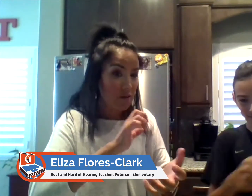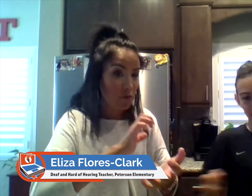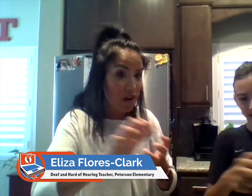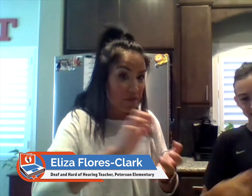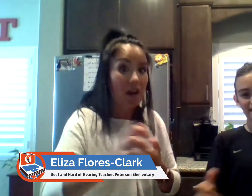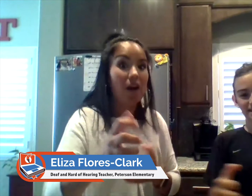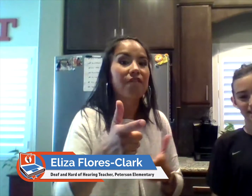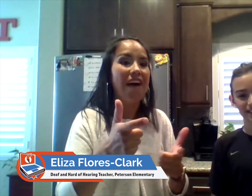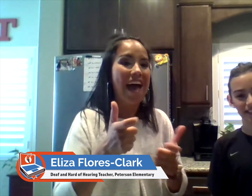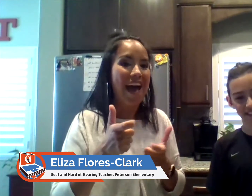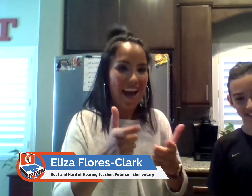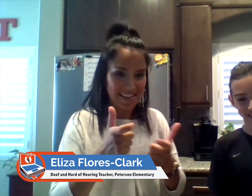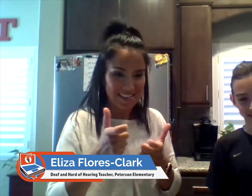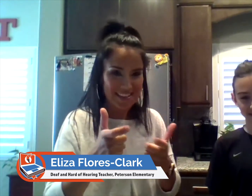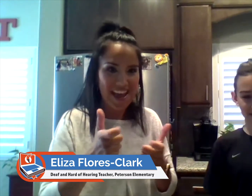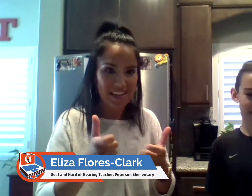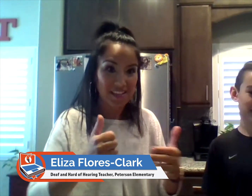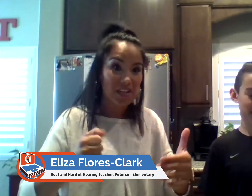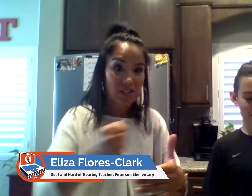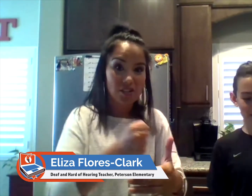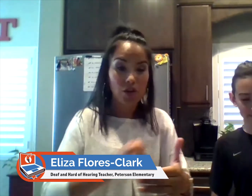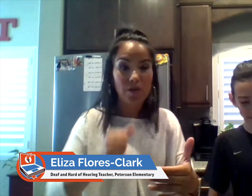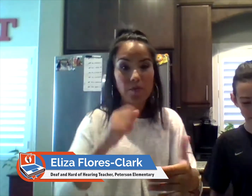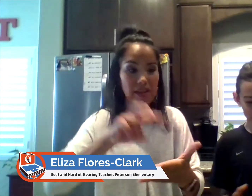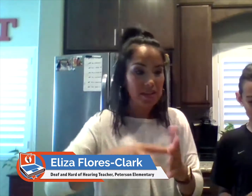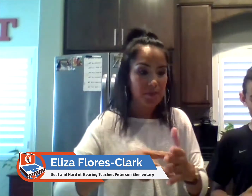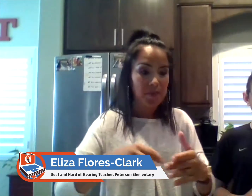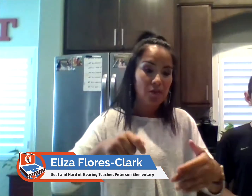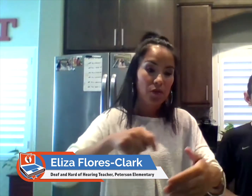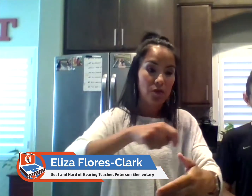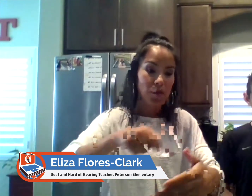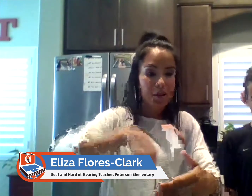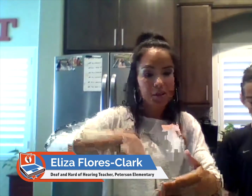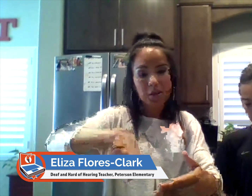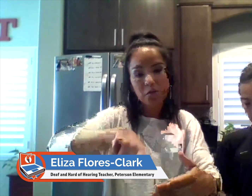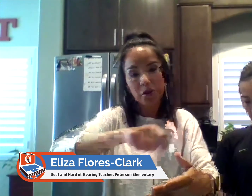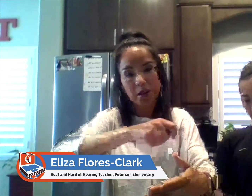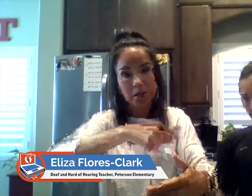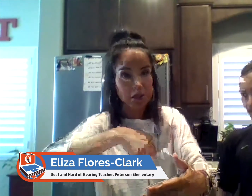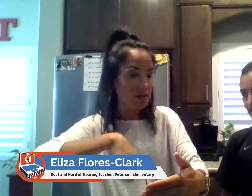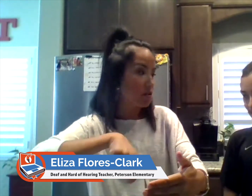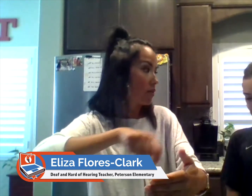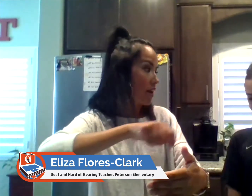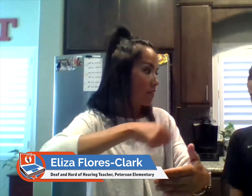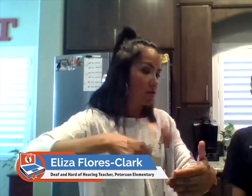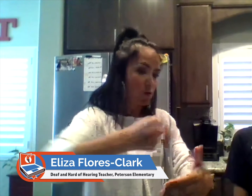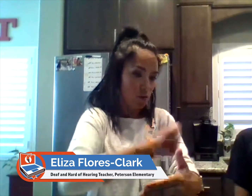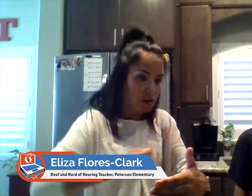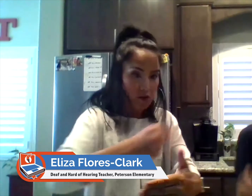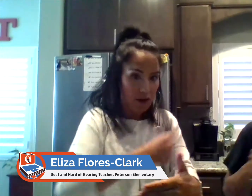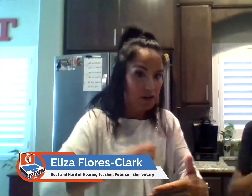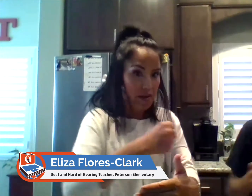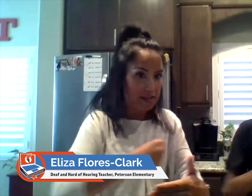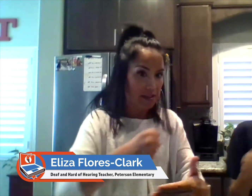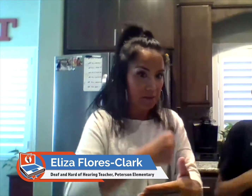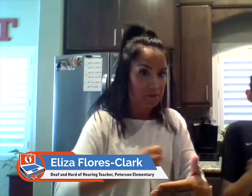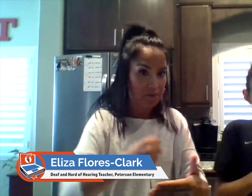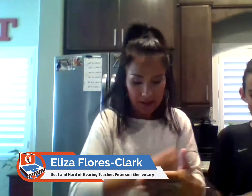roughly fast. Yes. So it means when we're mixing, we're not just going to go like this. We really want to mix it.